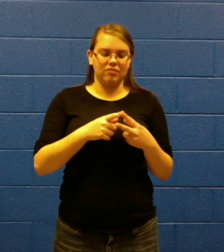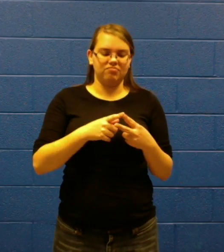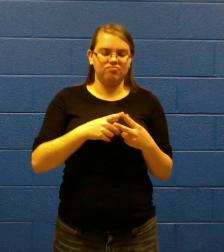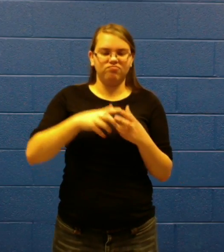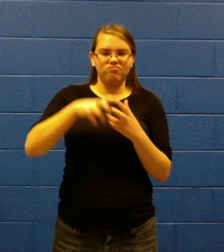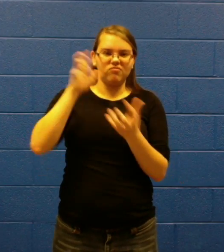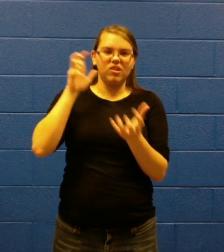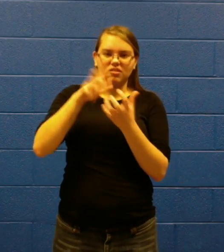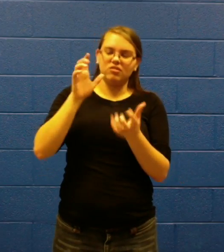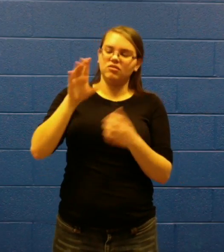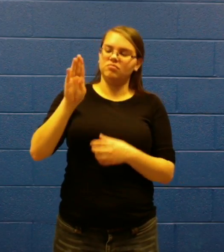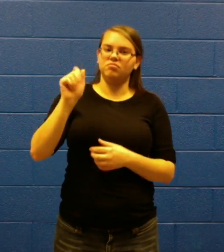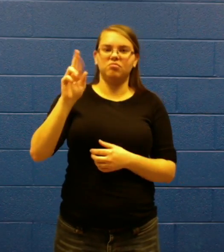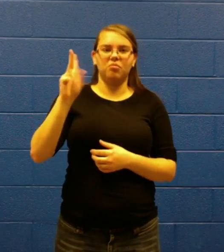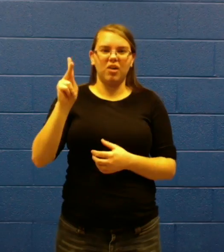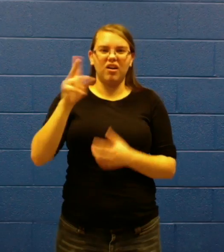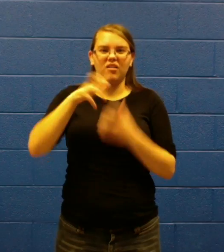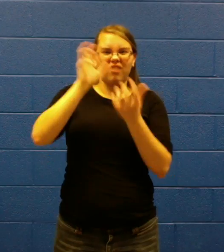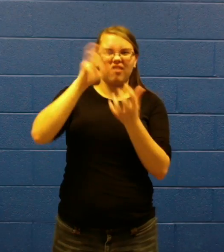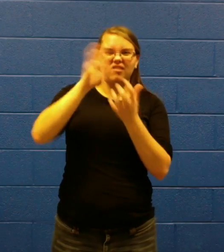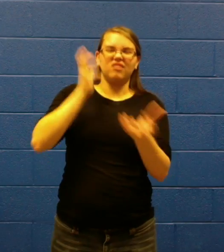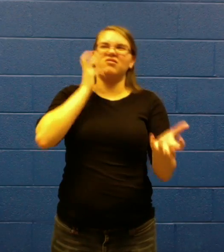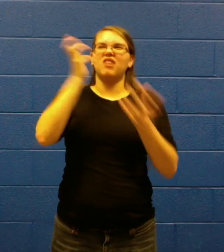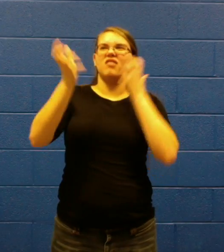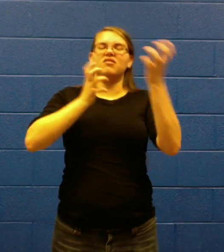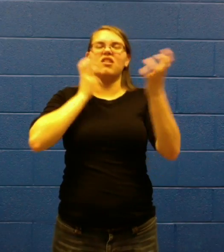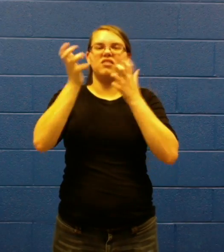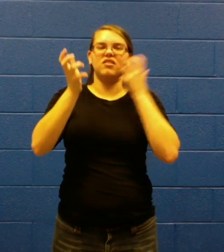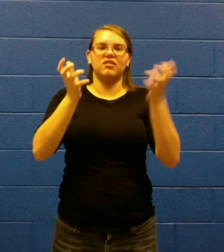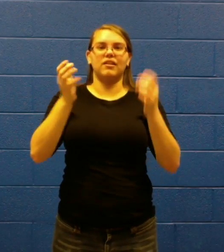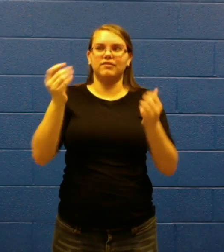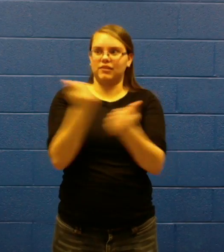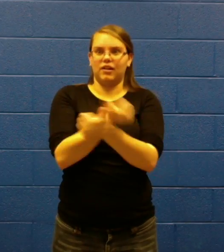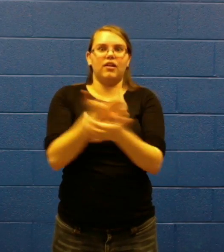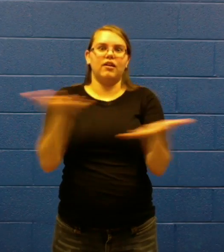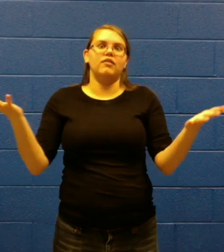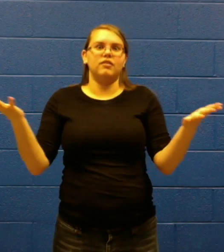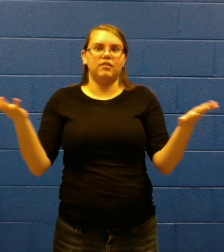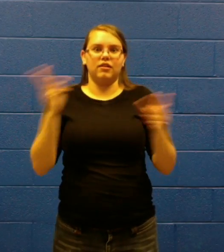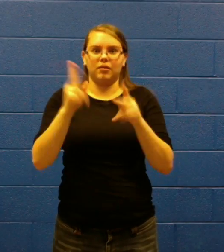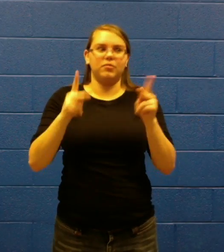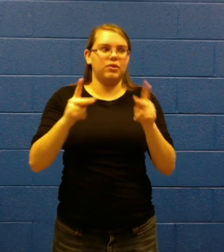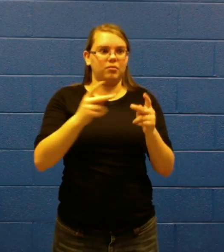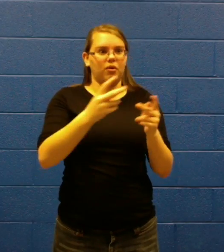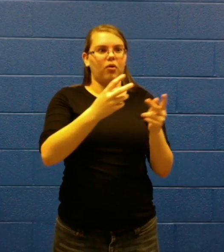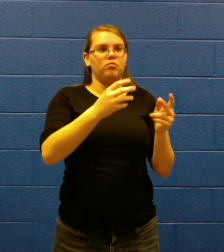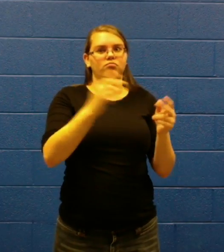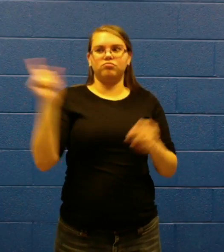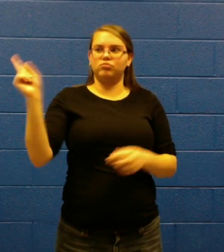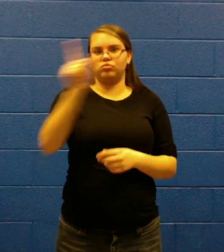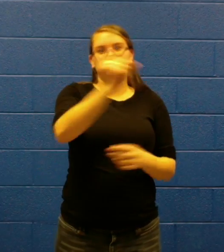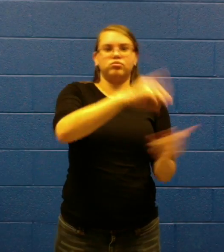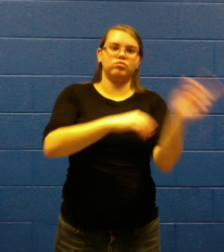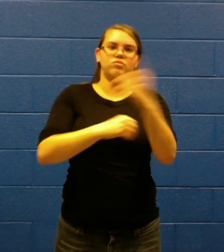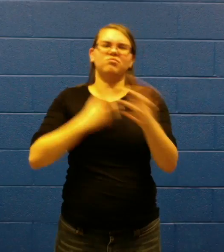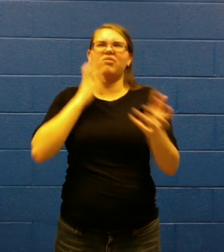bad, because since he is not on a leash, he will go charging out of our yard at any dog he sees that is not